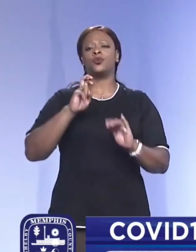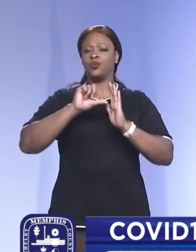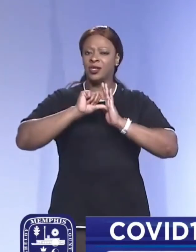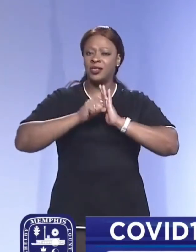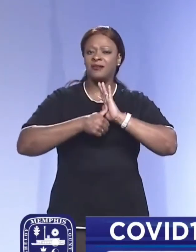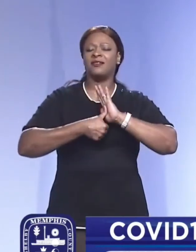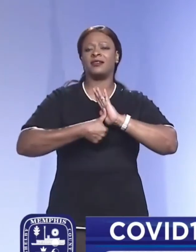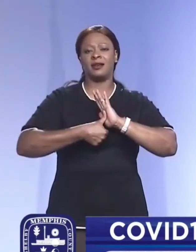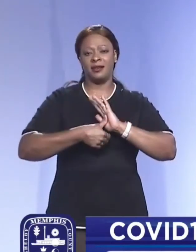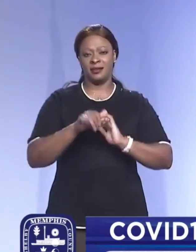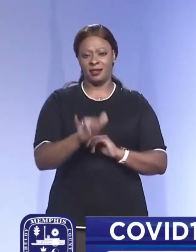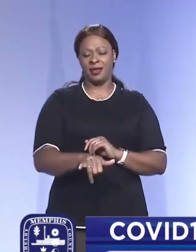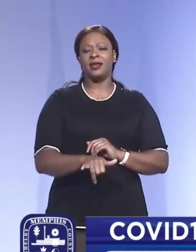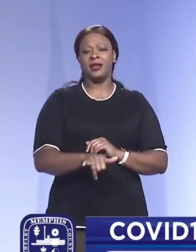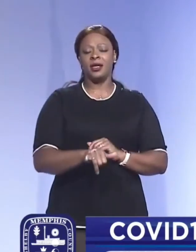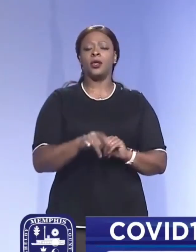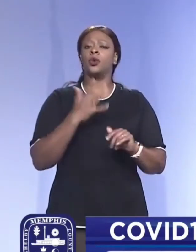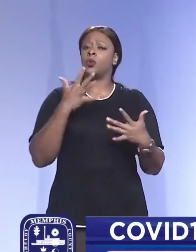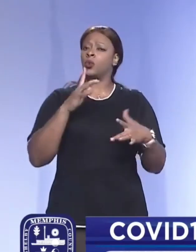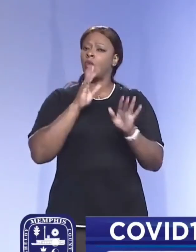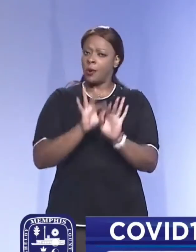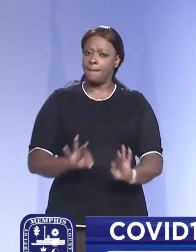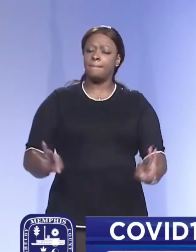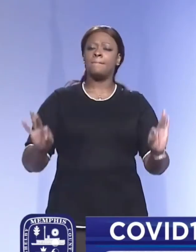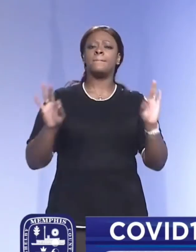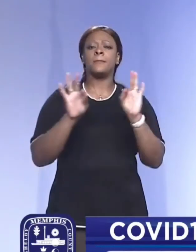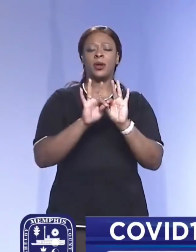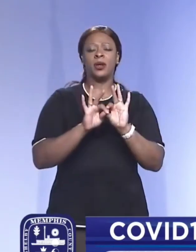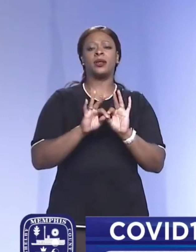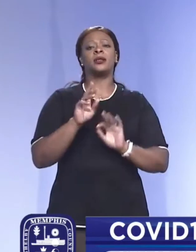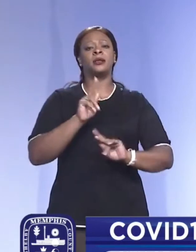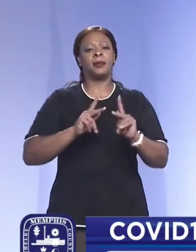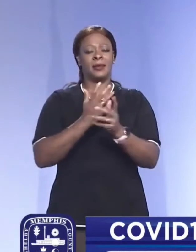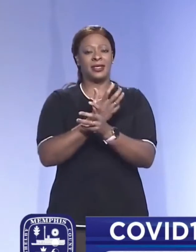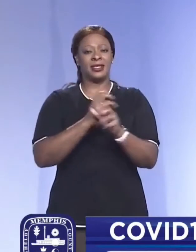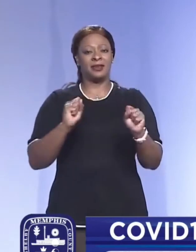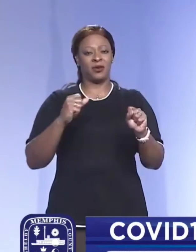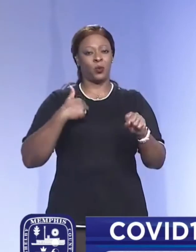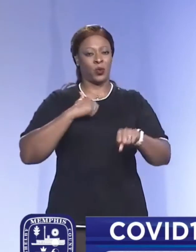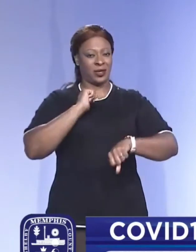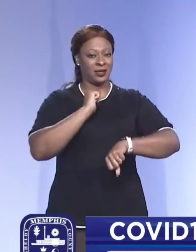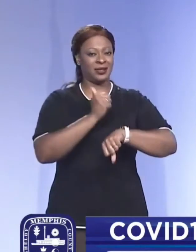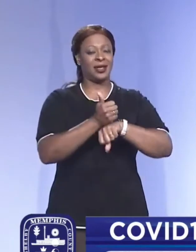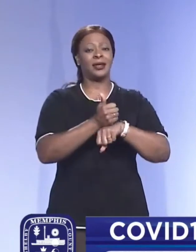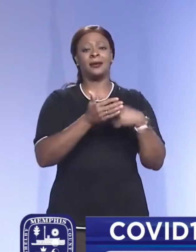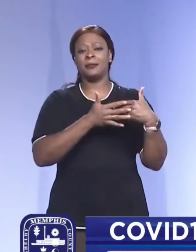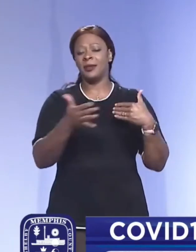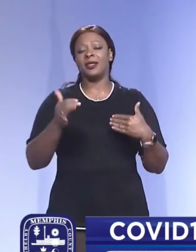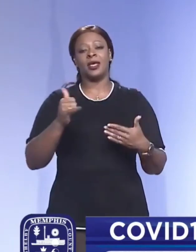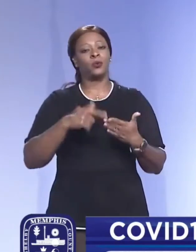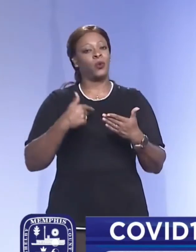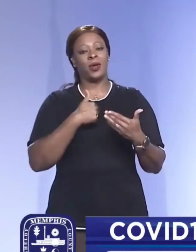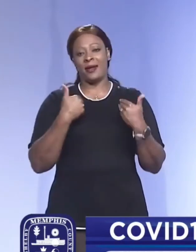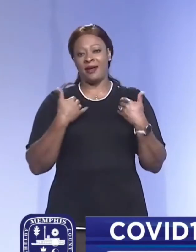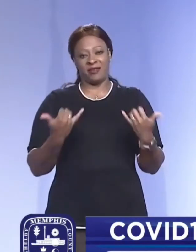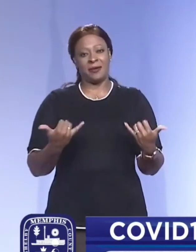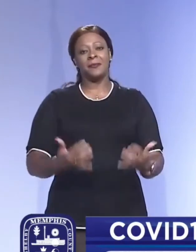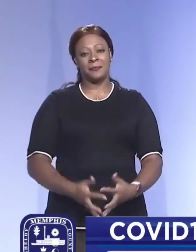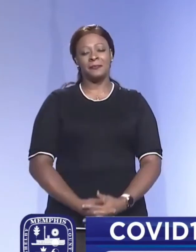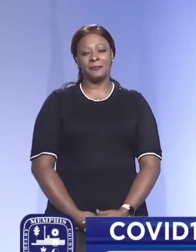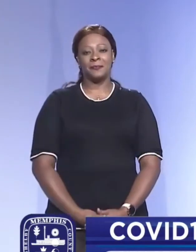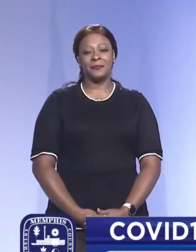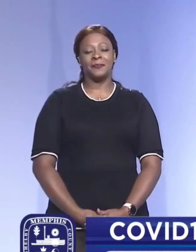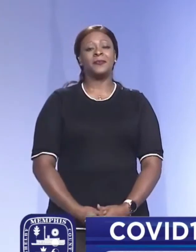reemphasize the importance of the safety measures that we've instituted, because that's all we have.